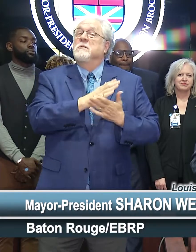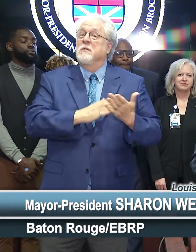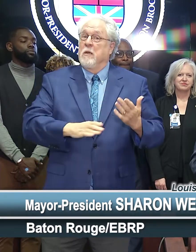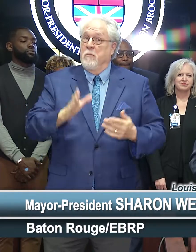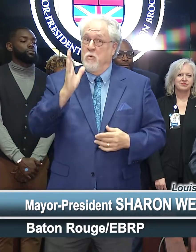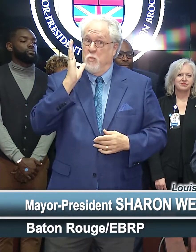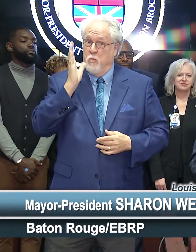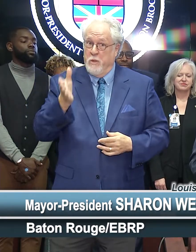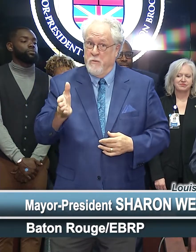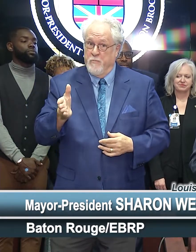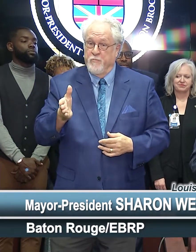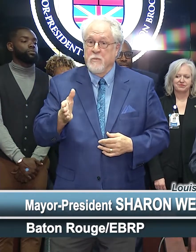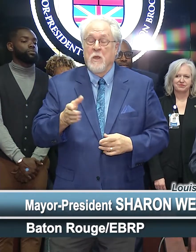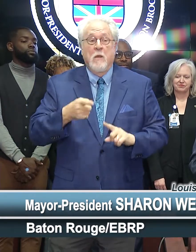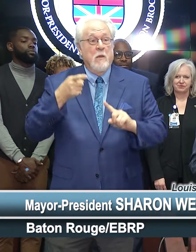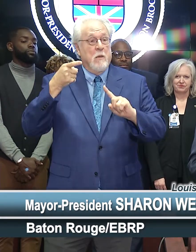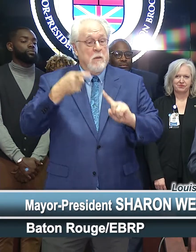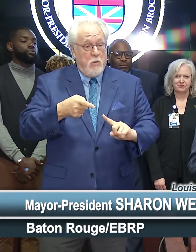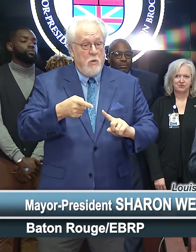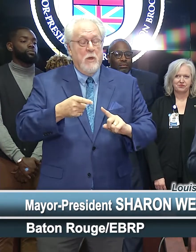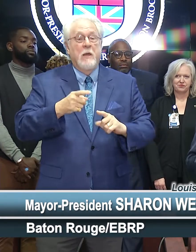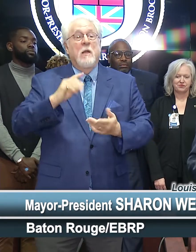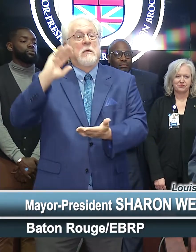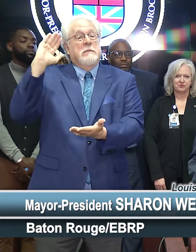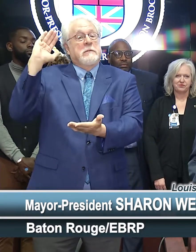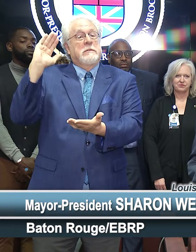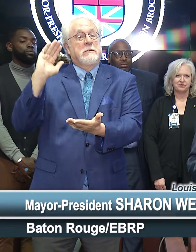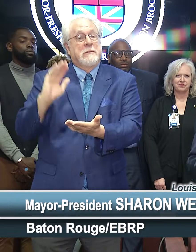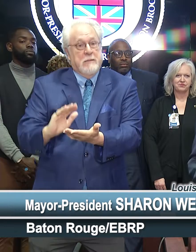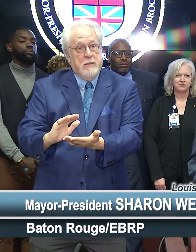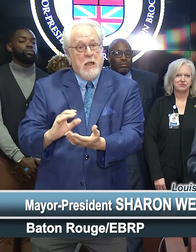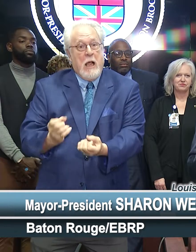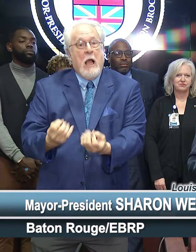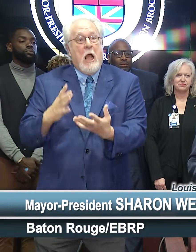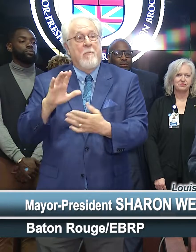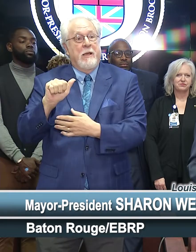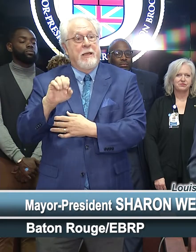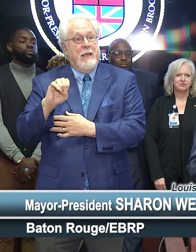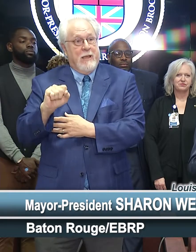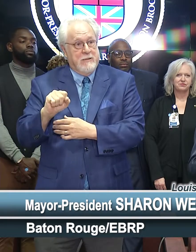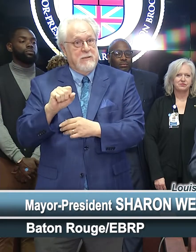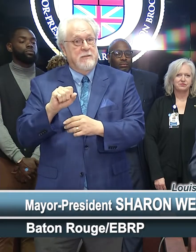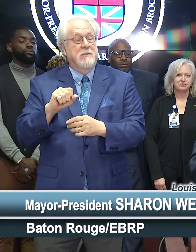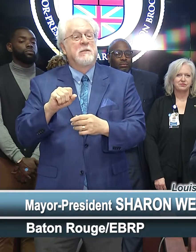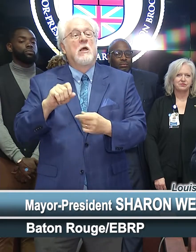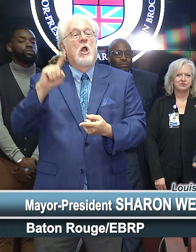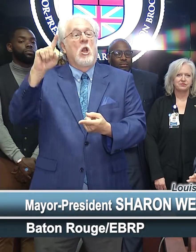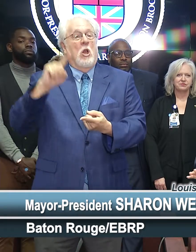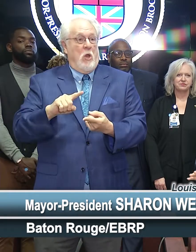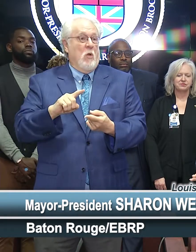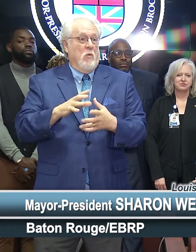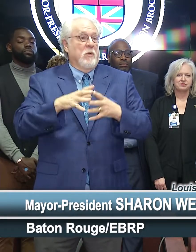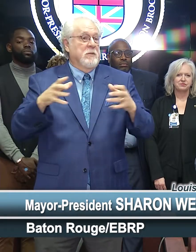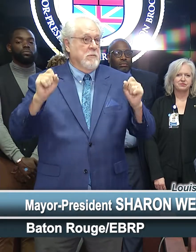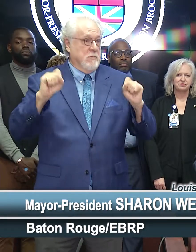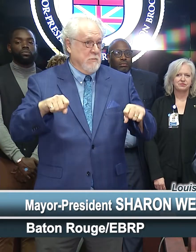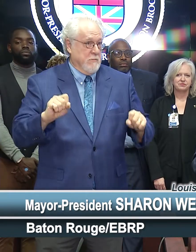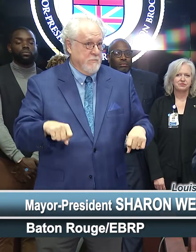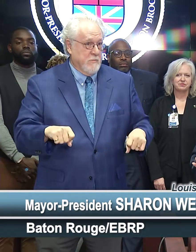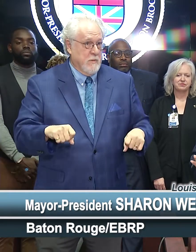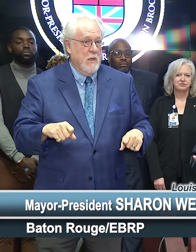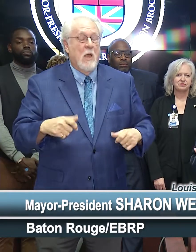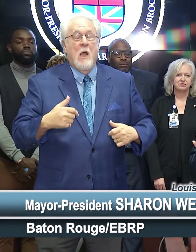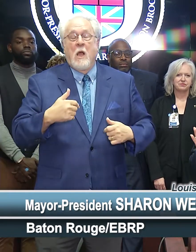will. The aim is to keep the number of cases reported each day as low as possible. And